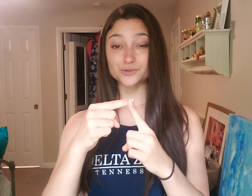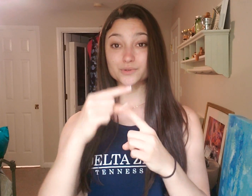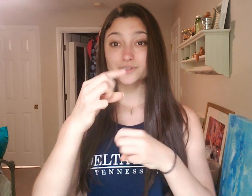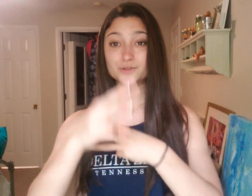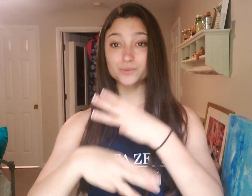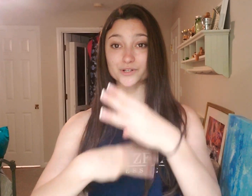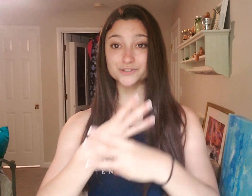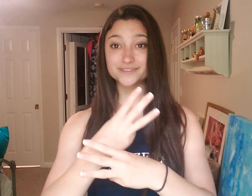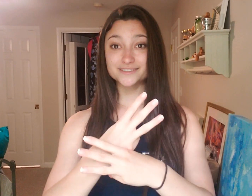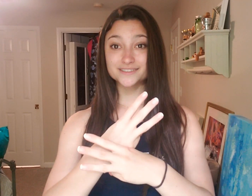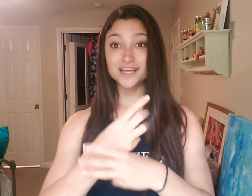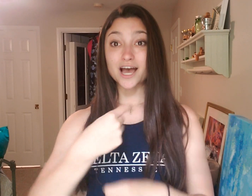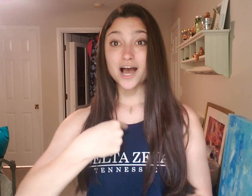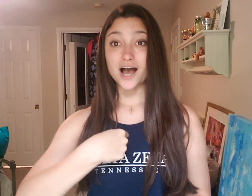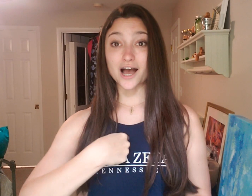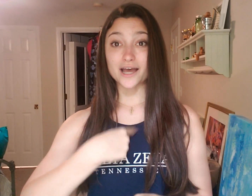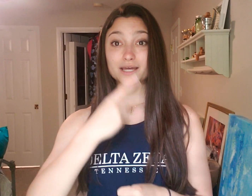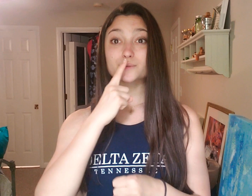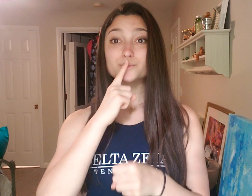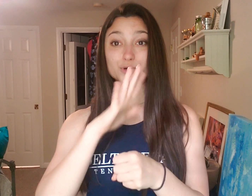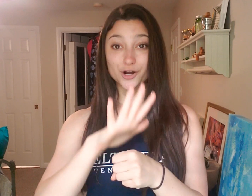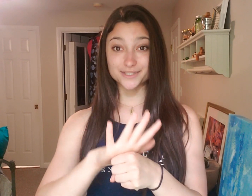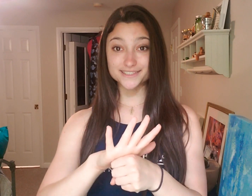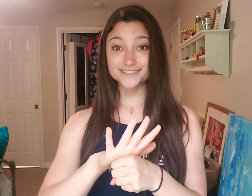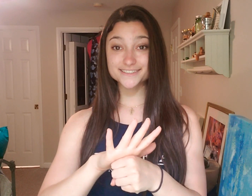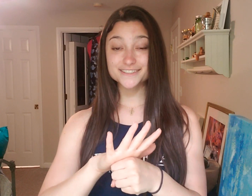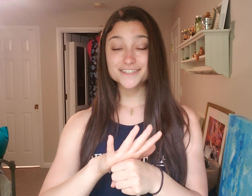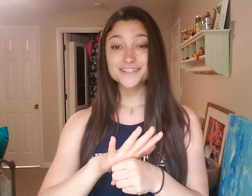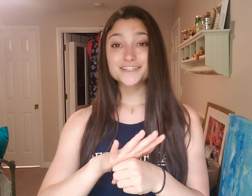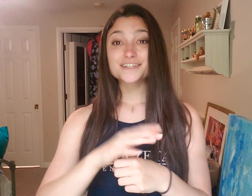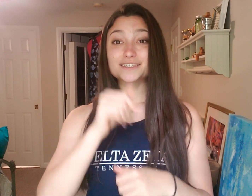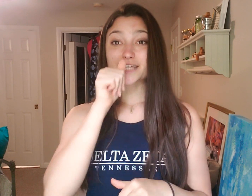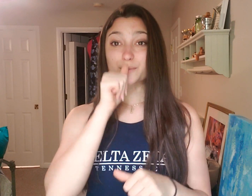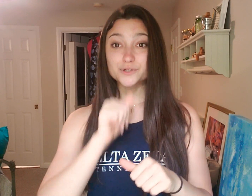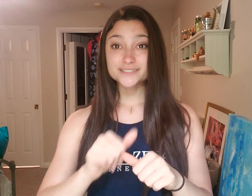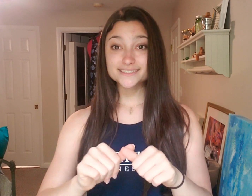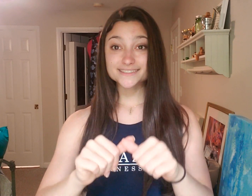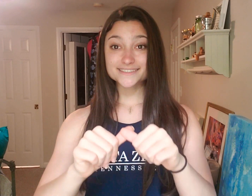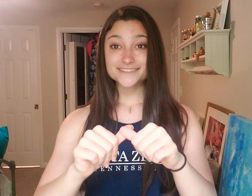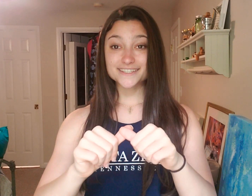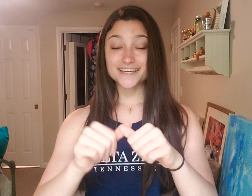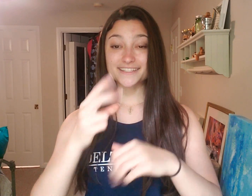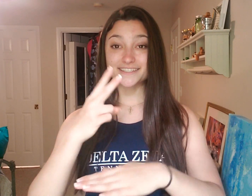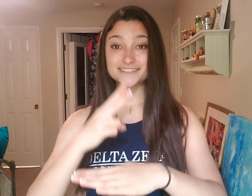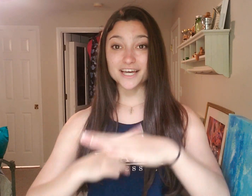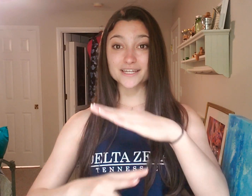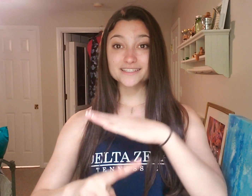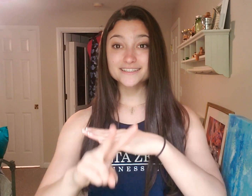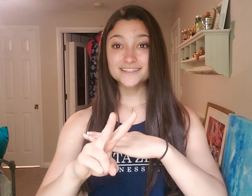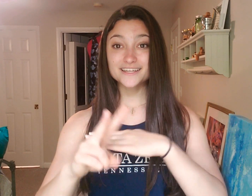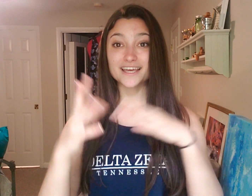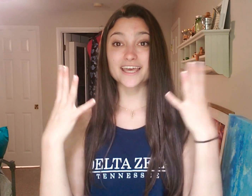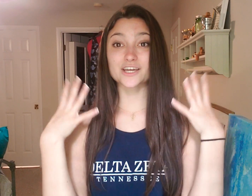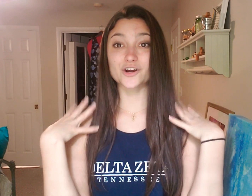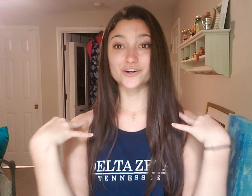To the world, I promise temperance and insight and